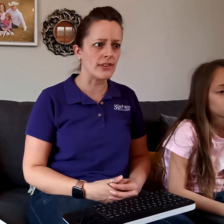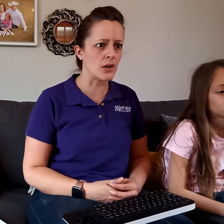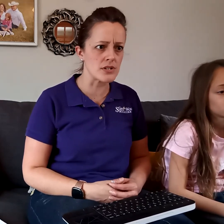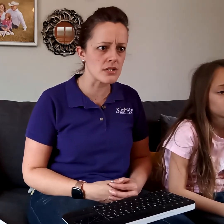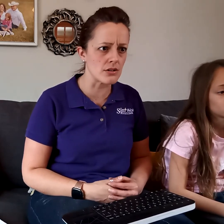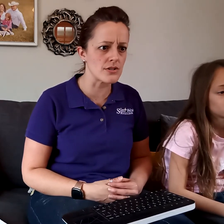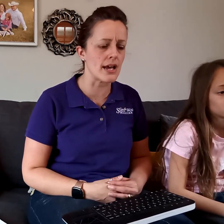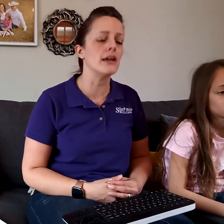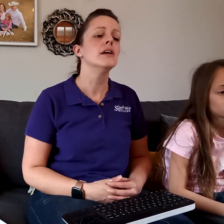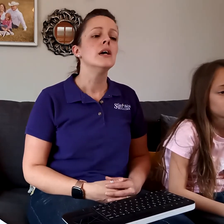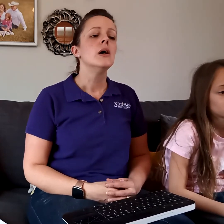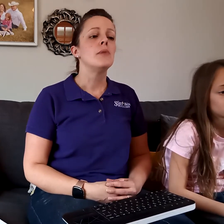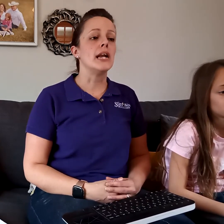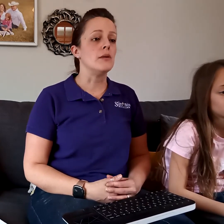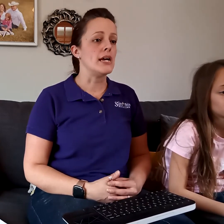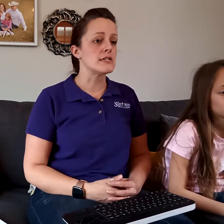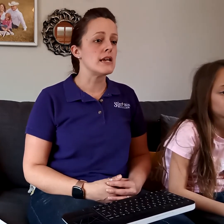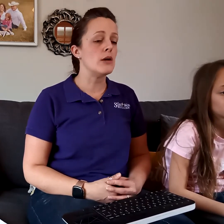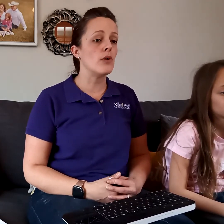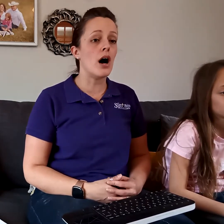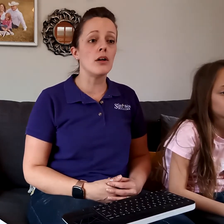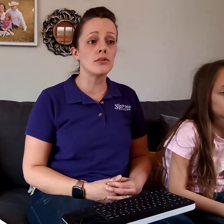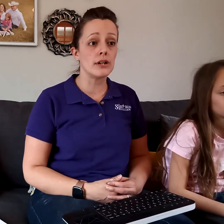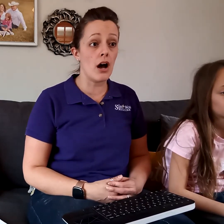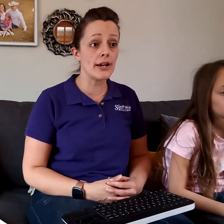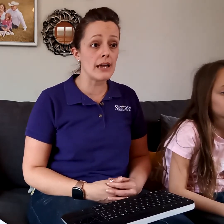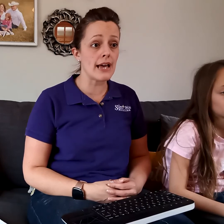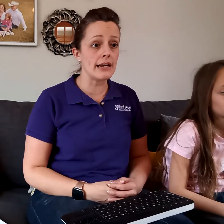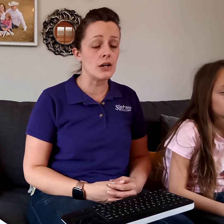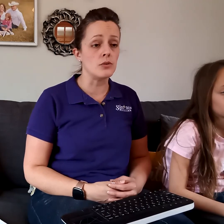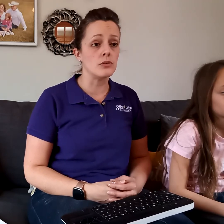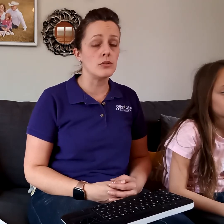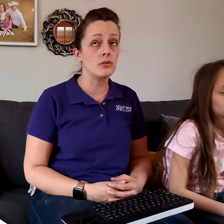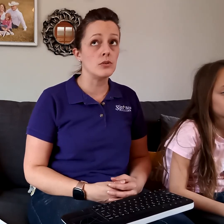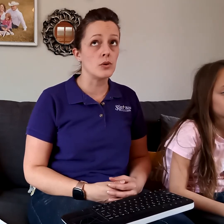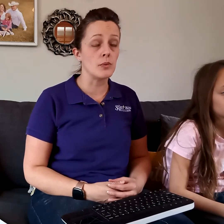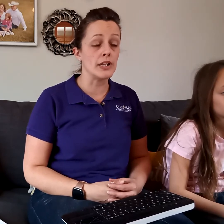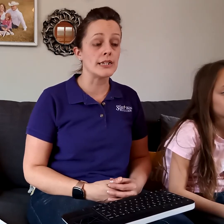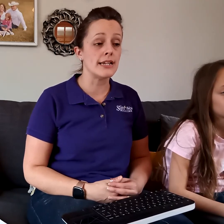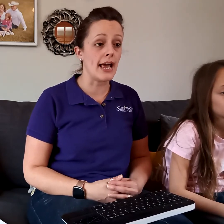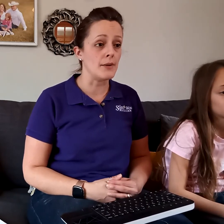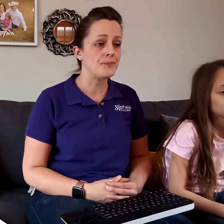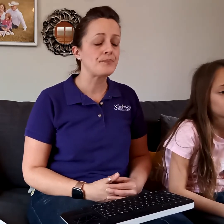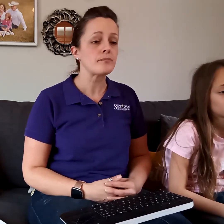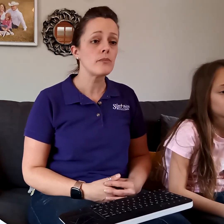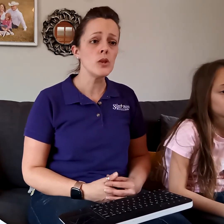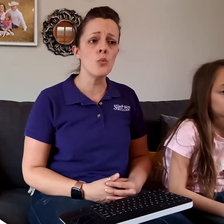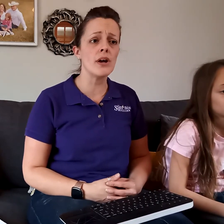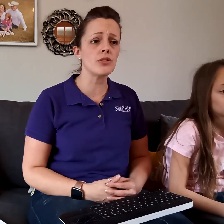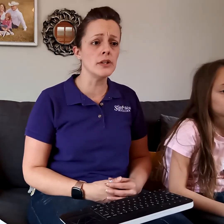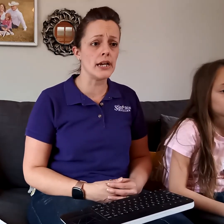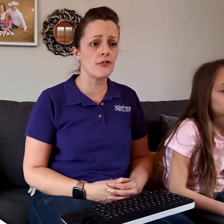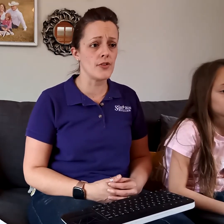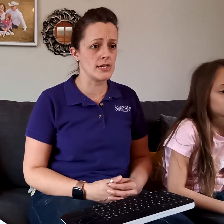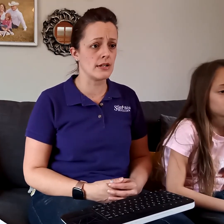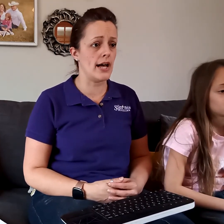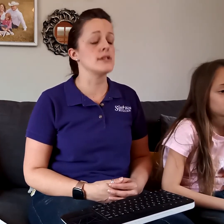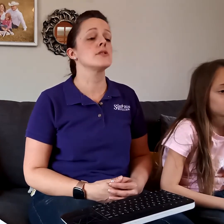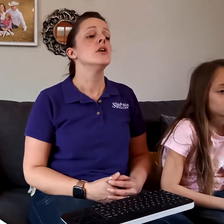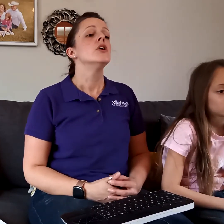was Thursday. But anyways, I'll get that out, Lord willing, today with the link for this class.